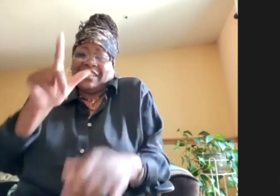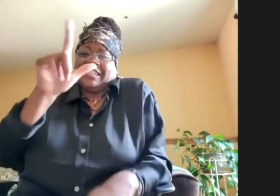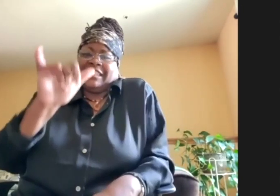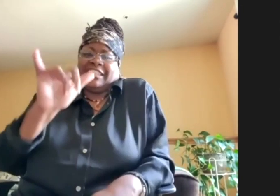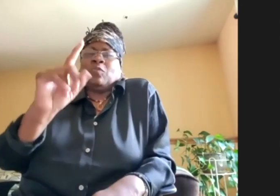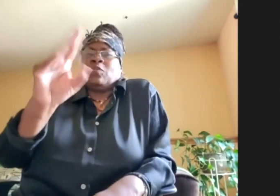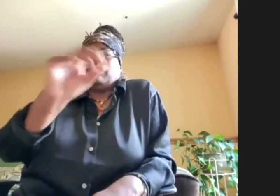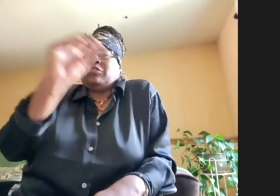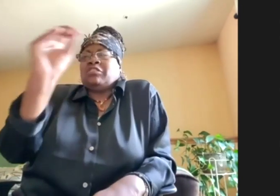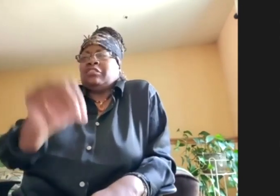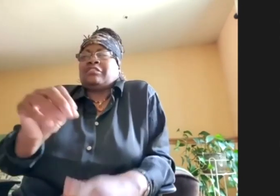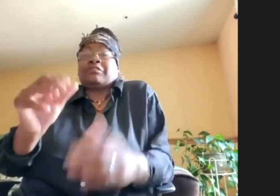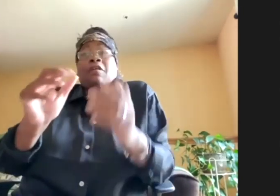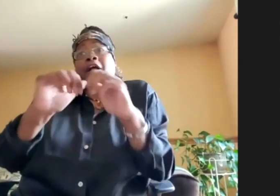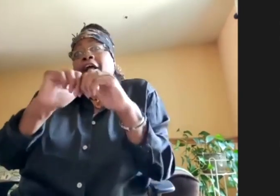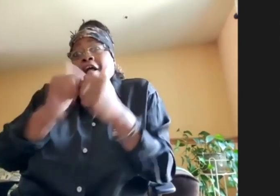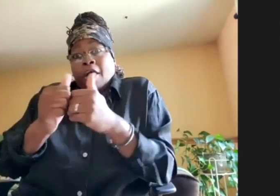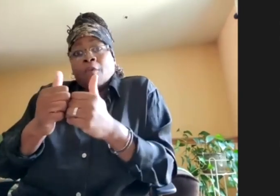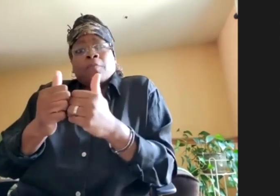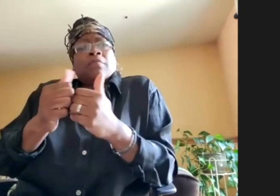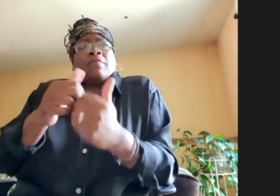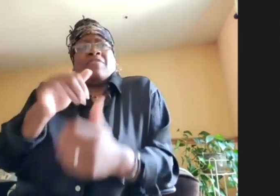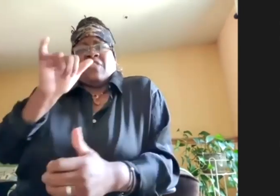I would agree with what you just said 100%.